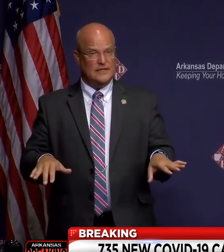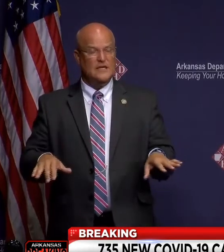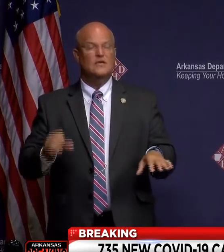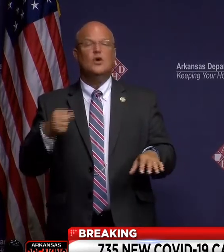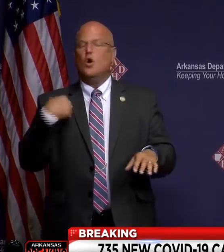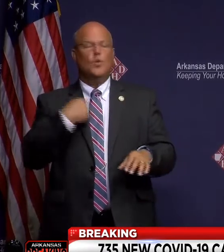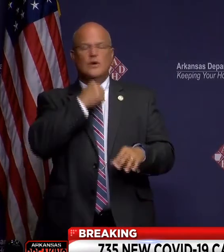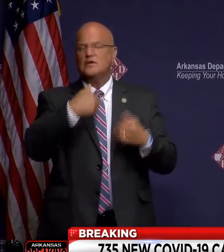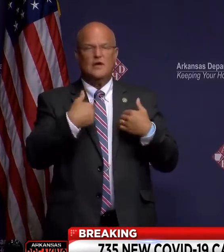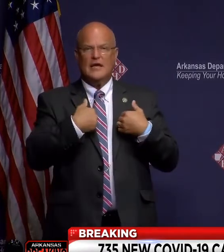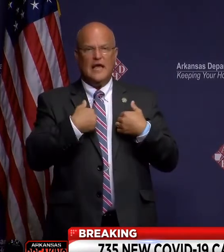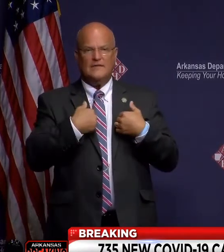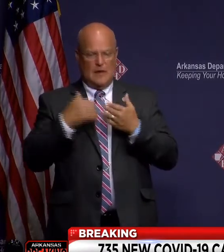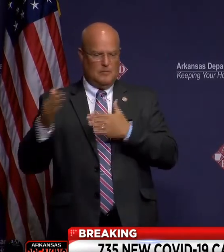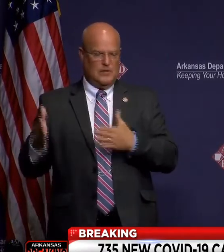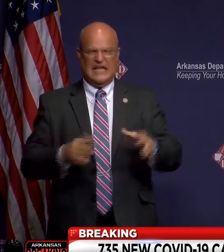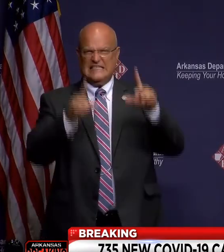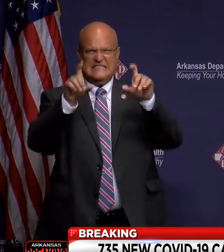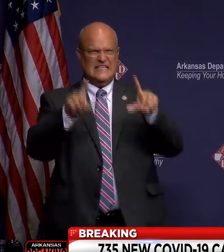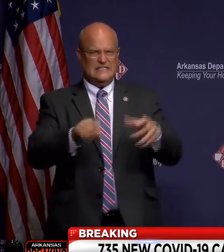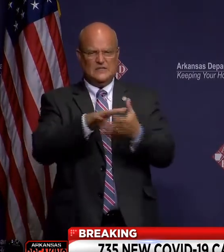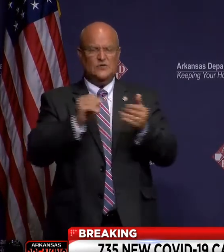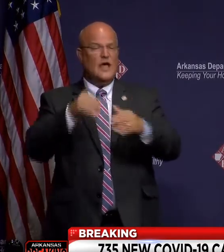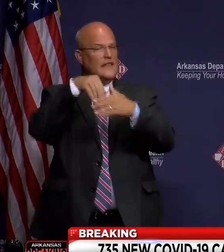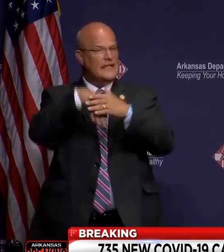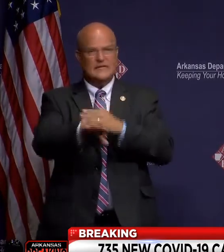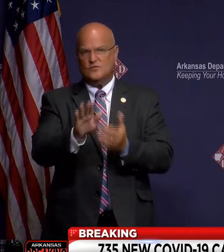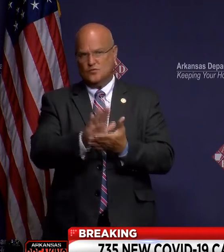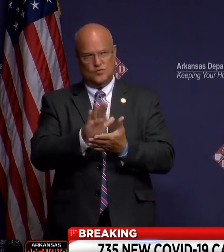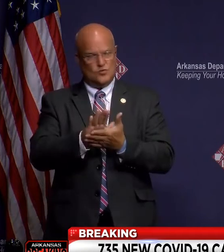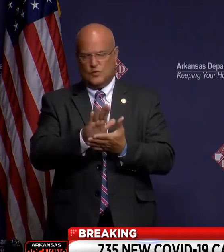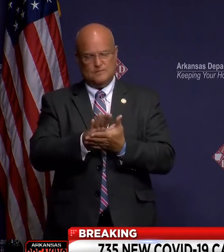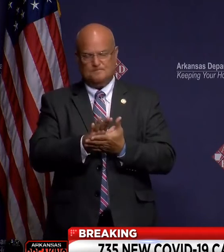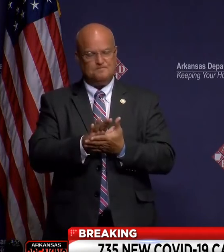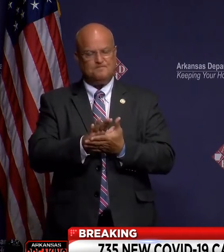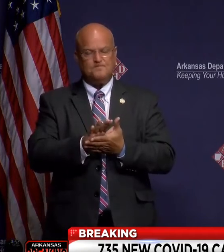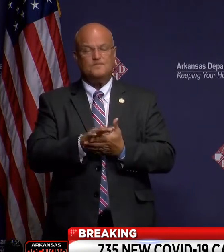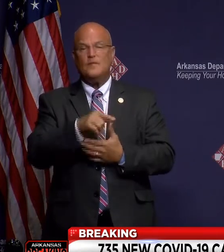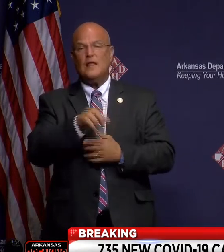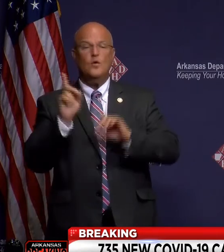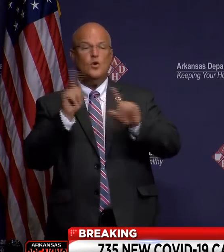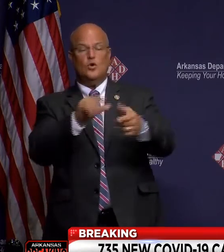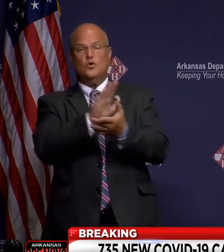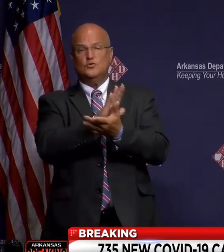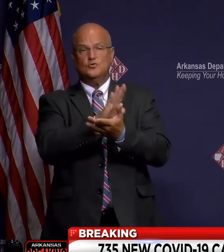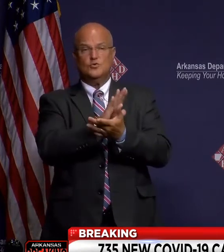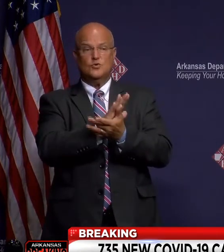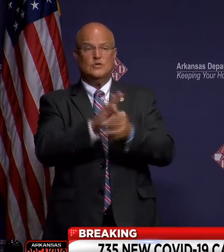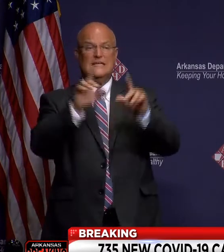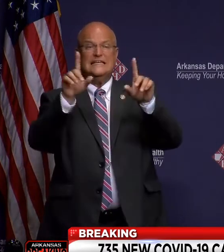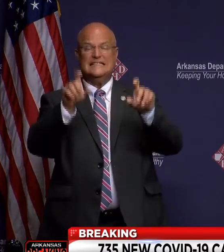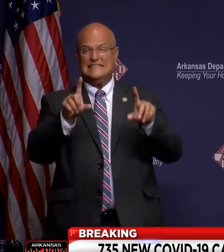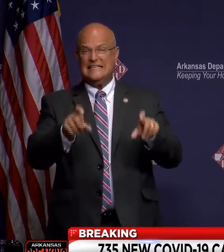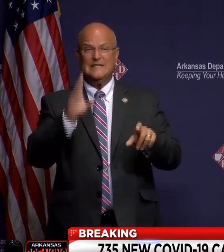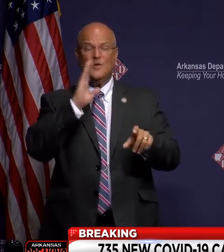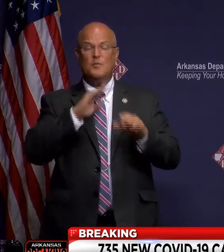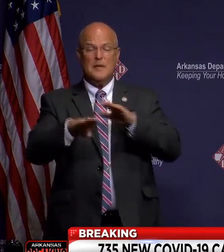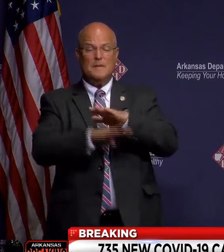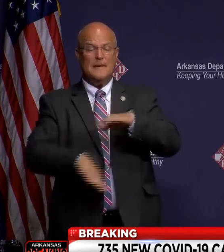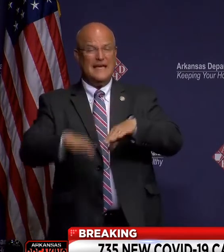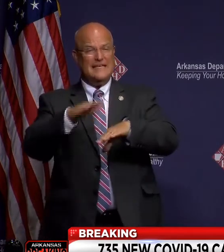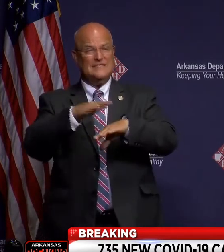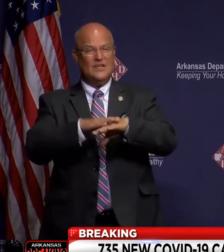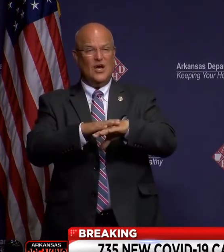So we are not planning on testing students as they enter the school. They will go to school, and testing will be based